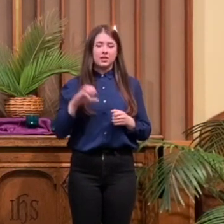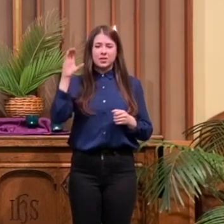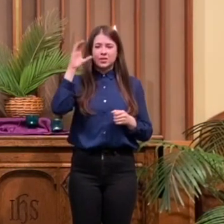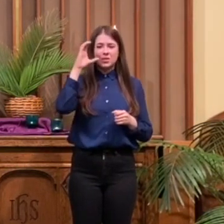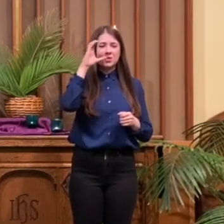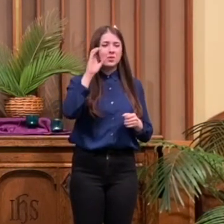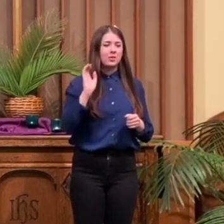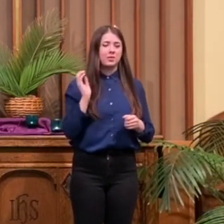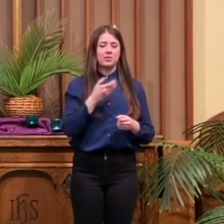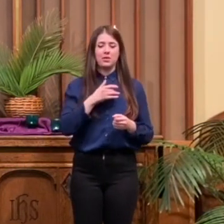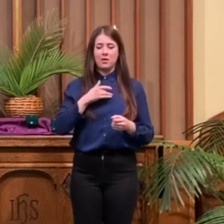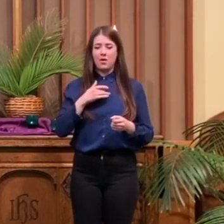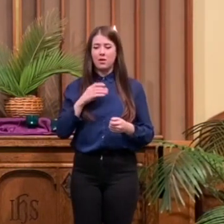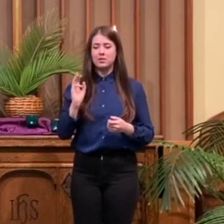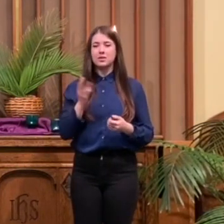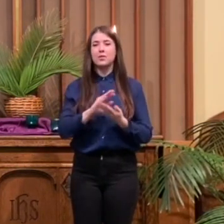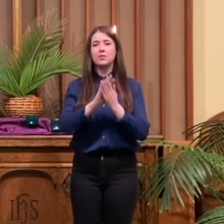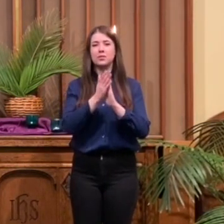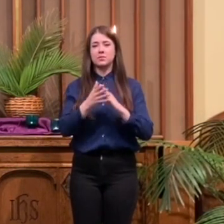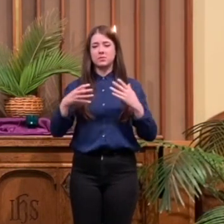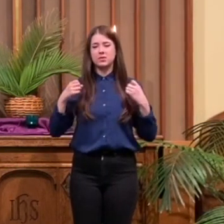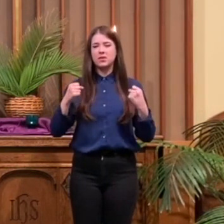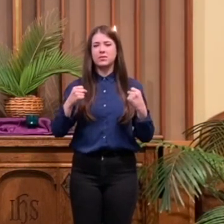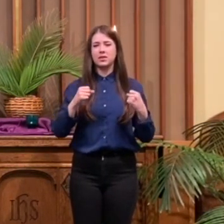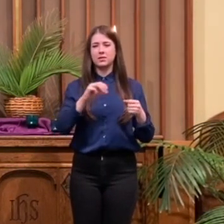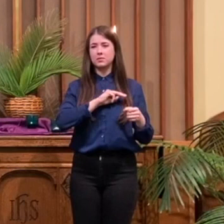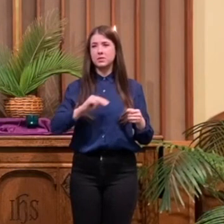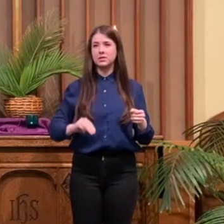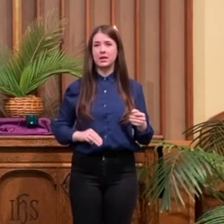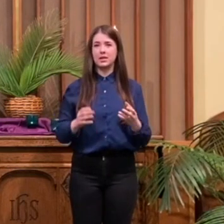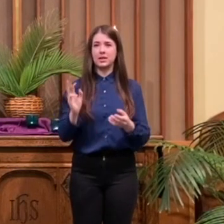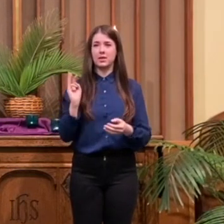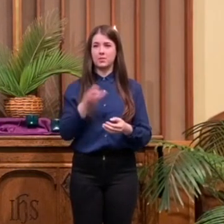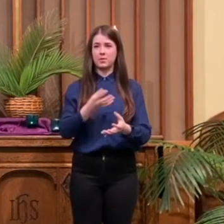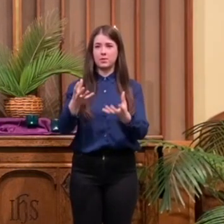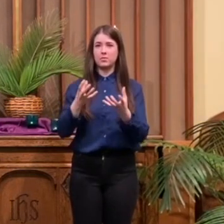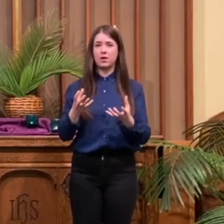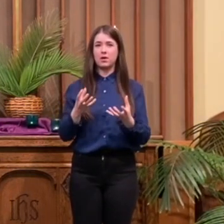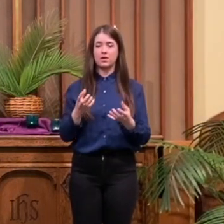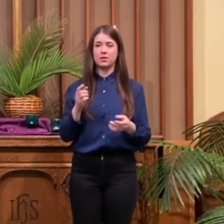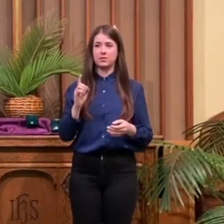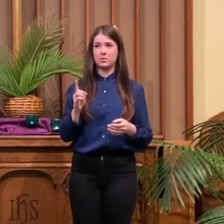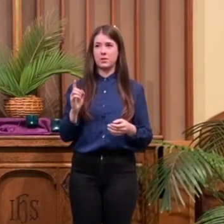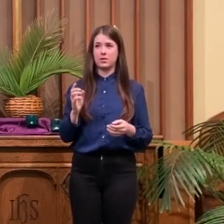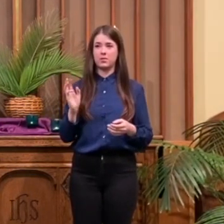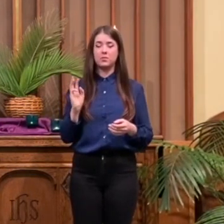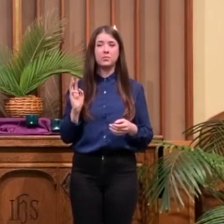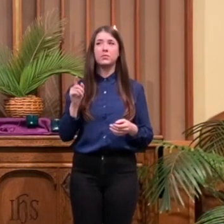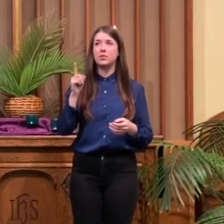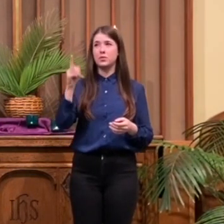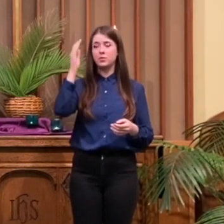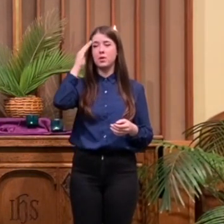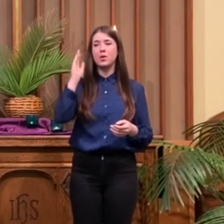be confident that the Messiah for whom we long for is the one we know, you know we